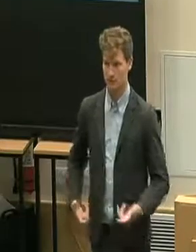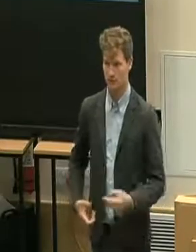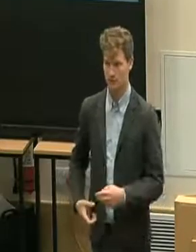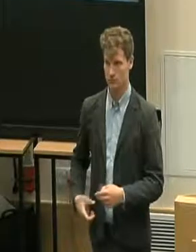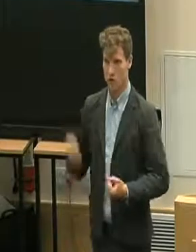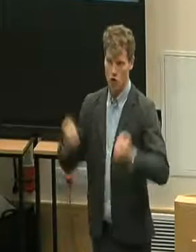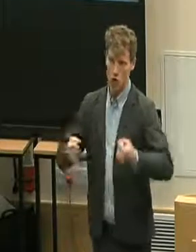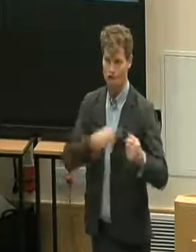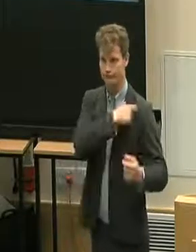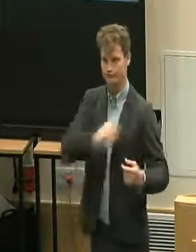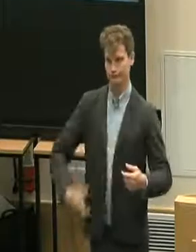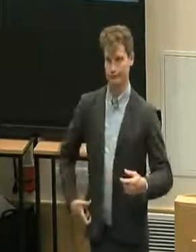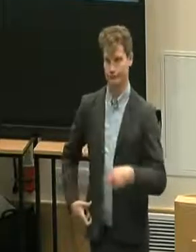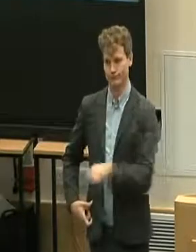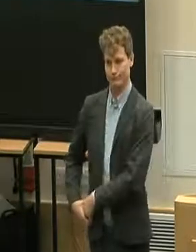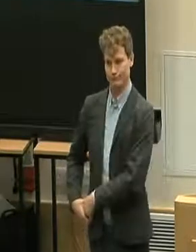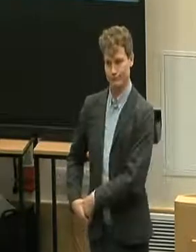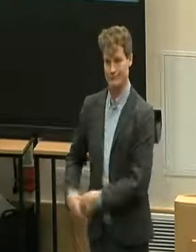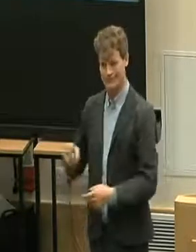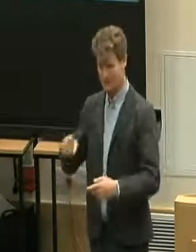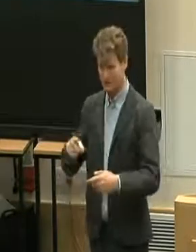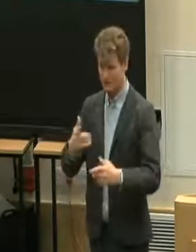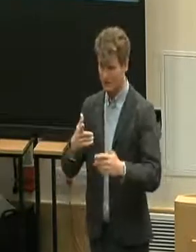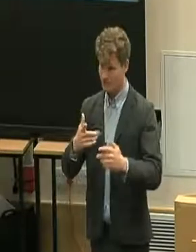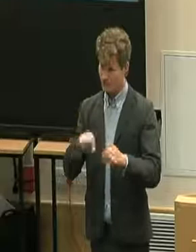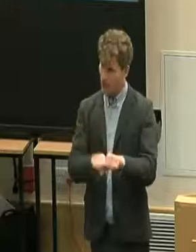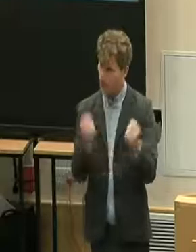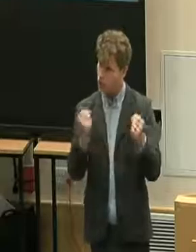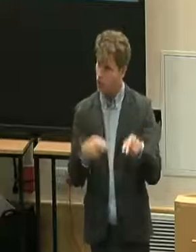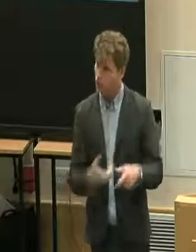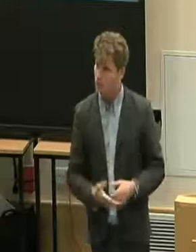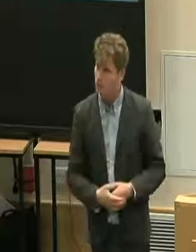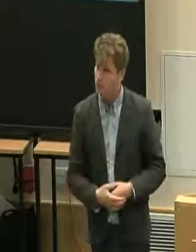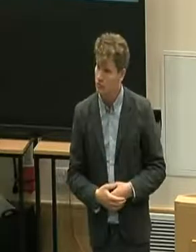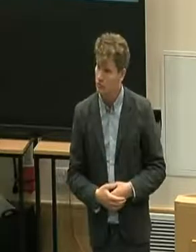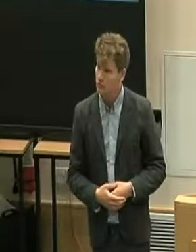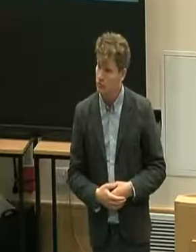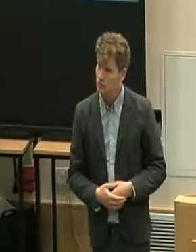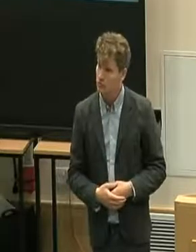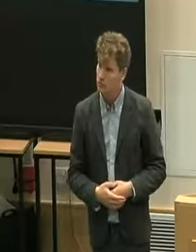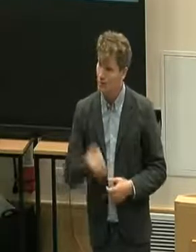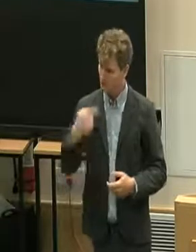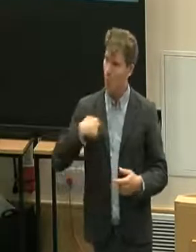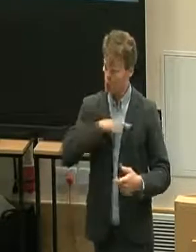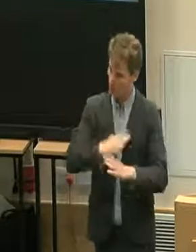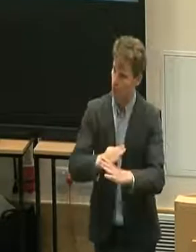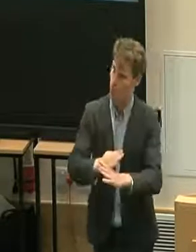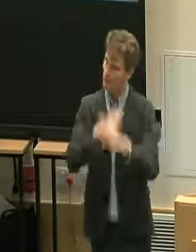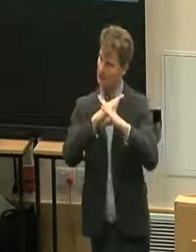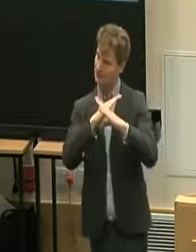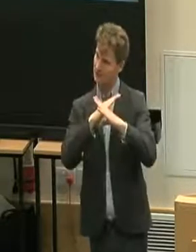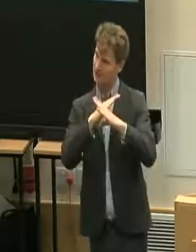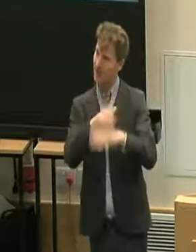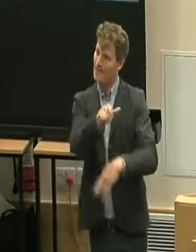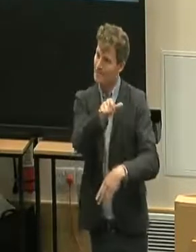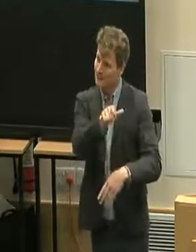to create new people with disabilities, to prevent their existence by insisting